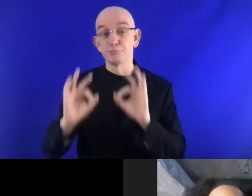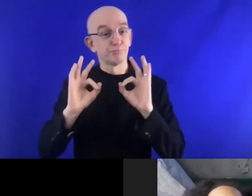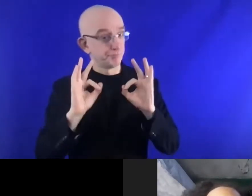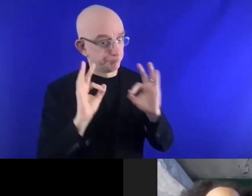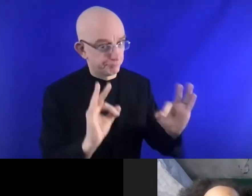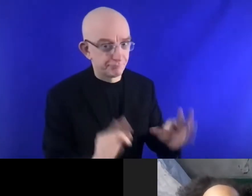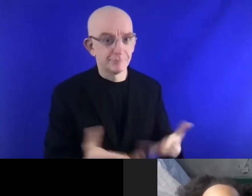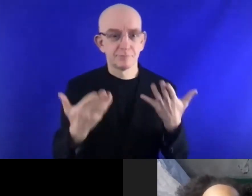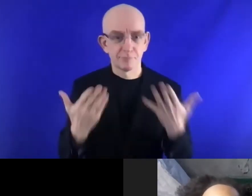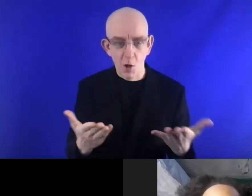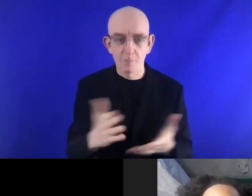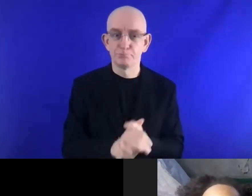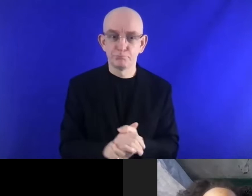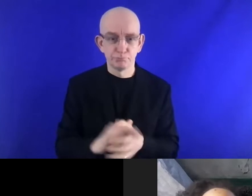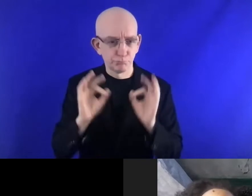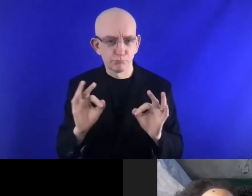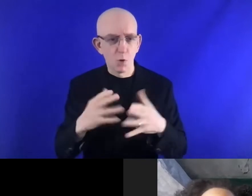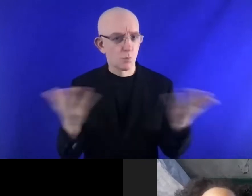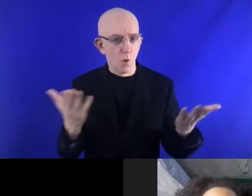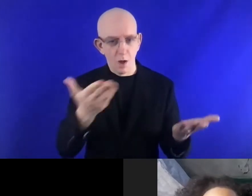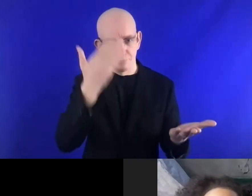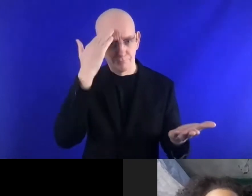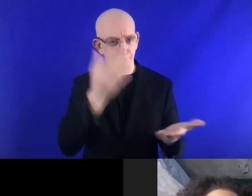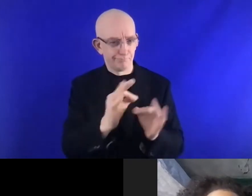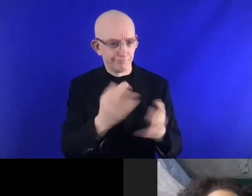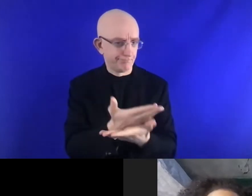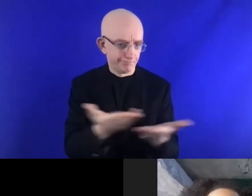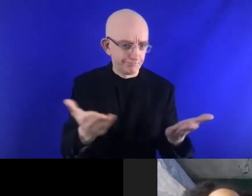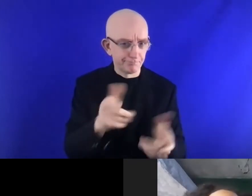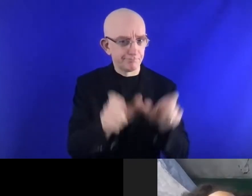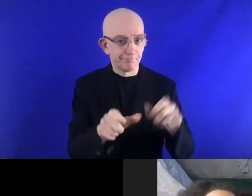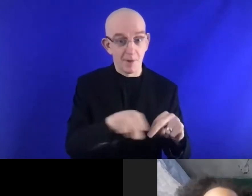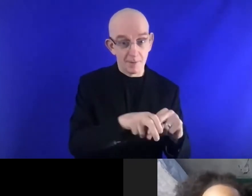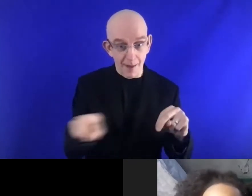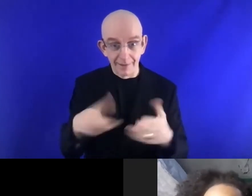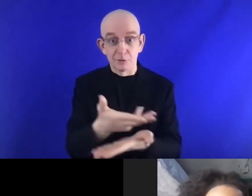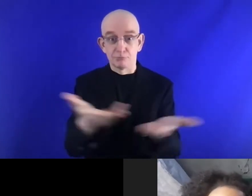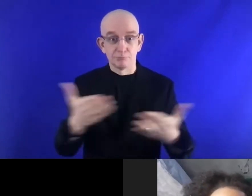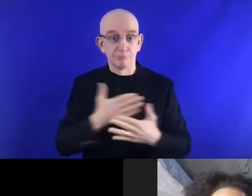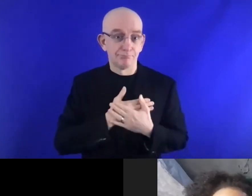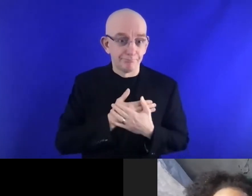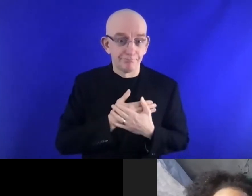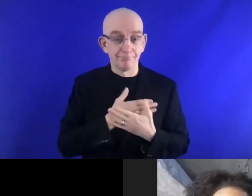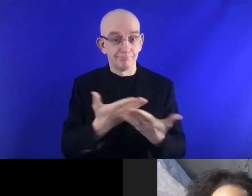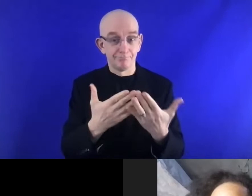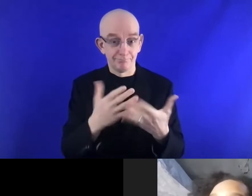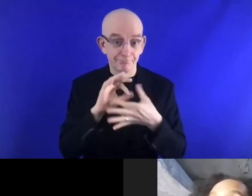my dear Eileen? Shall we start by discussing the kinds of barriers for